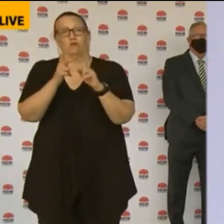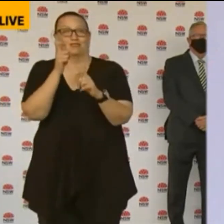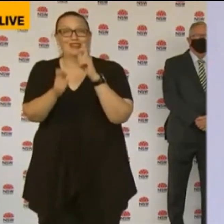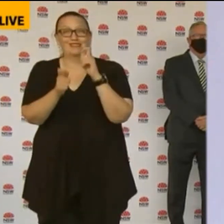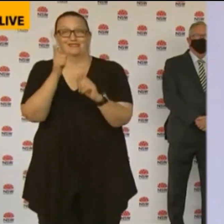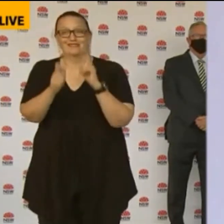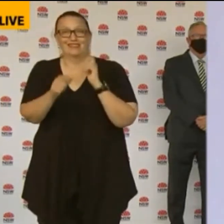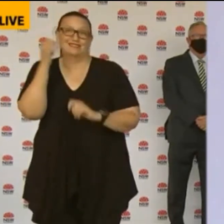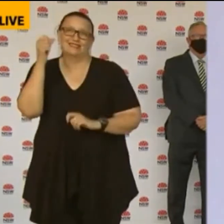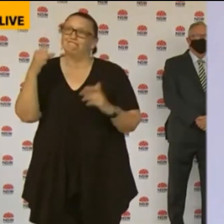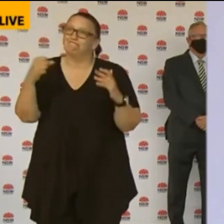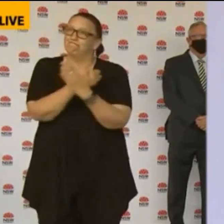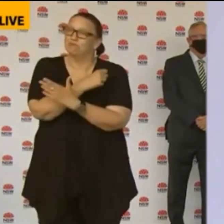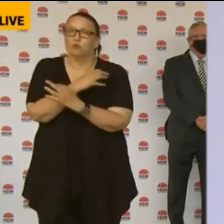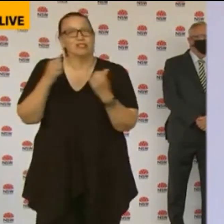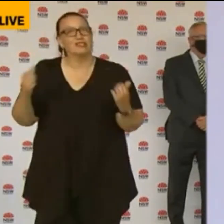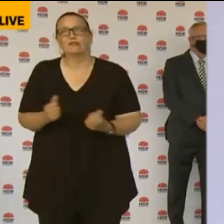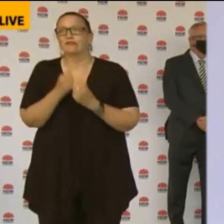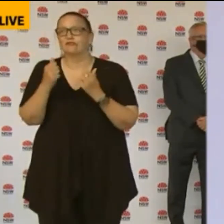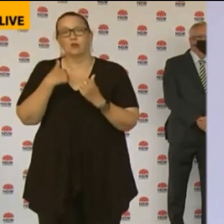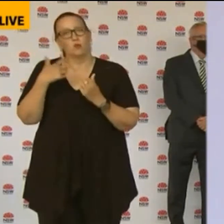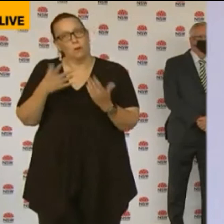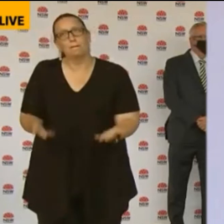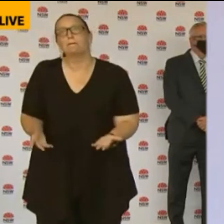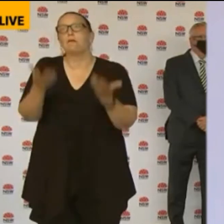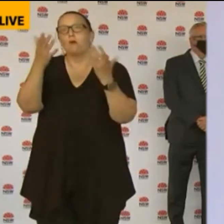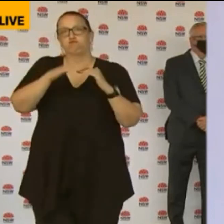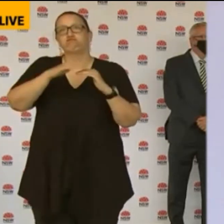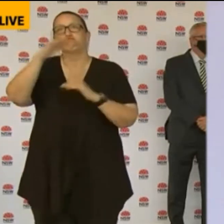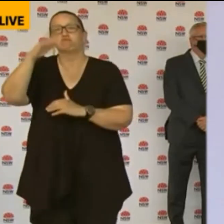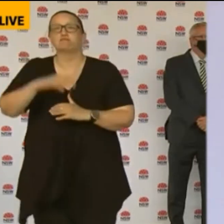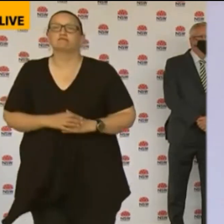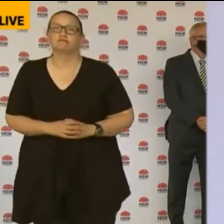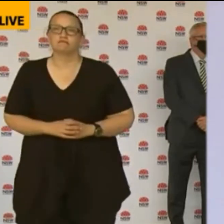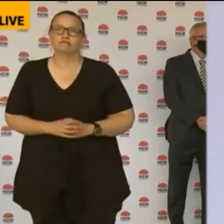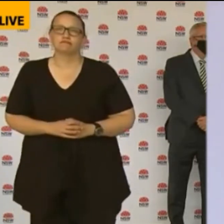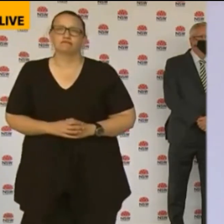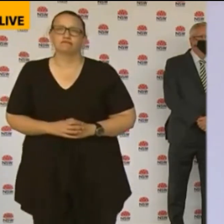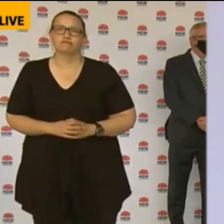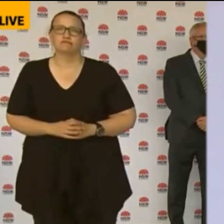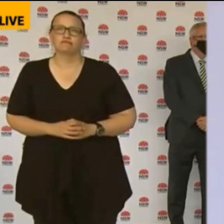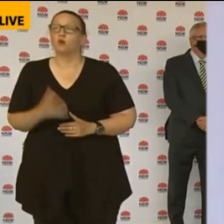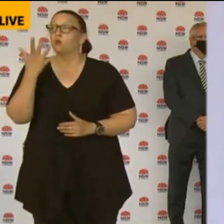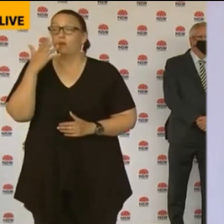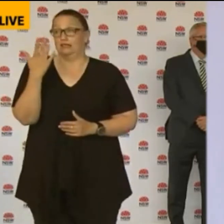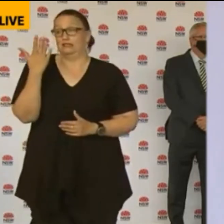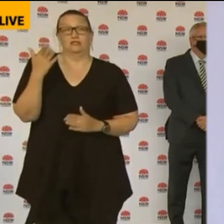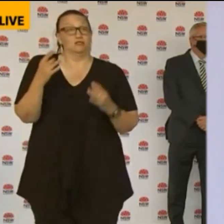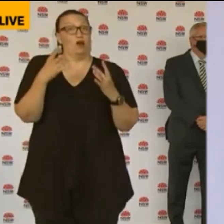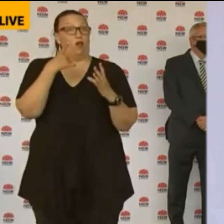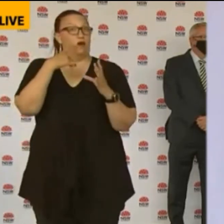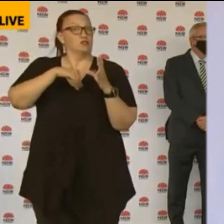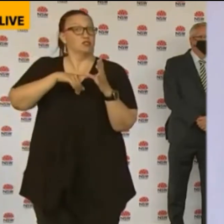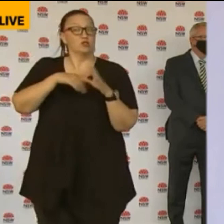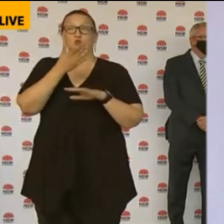24 hours. I do want to thank the community for the response to the most recent outbreaks. It's demonstrated that when we all work